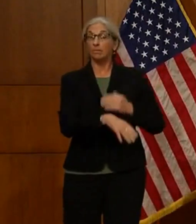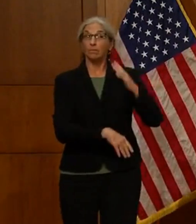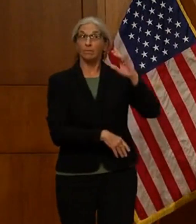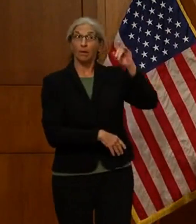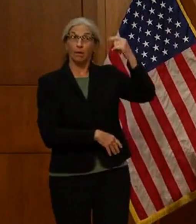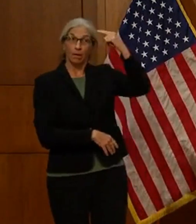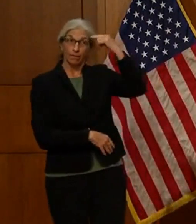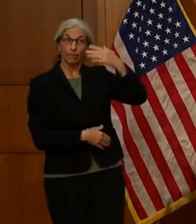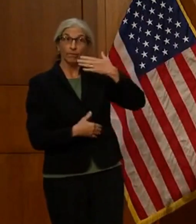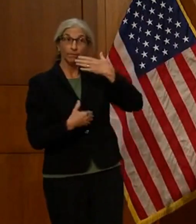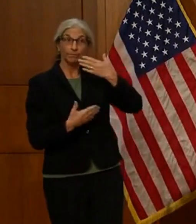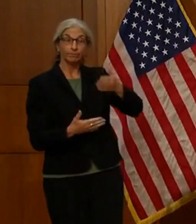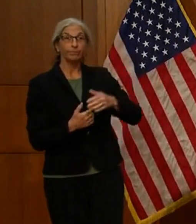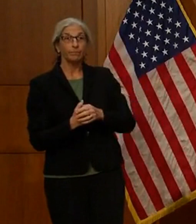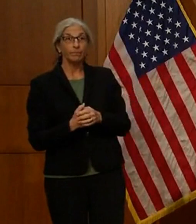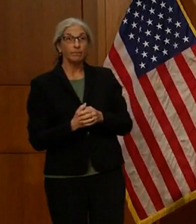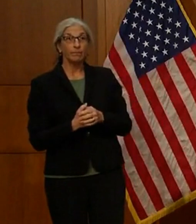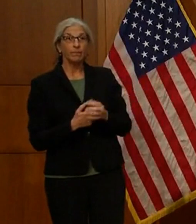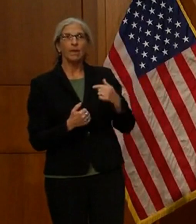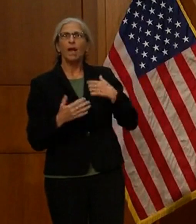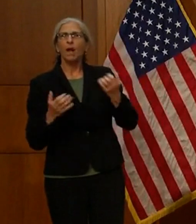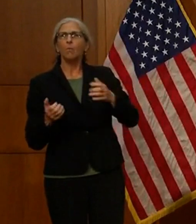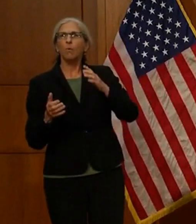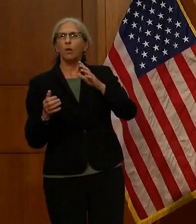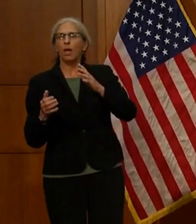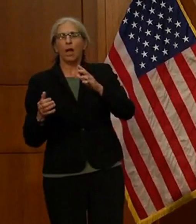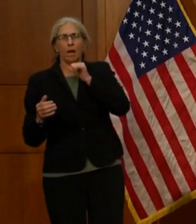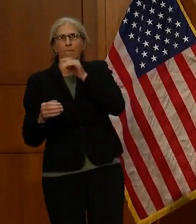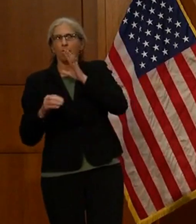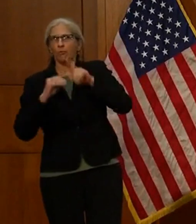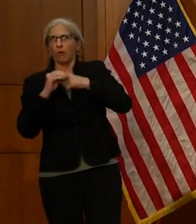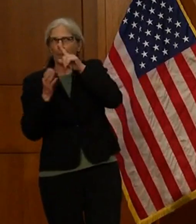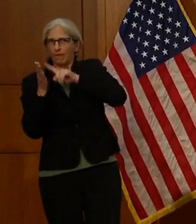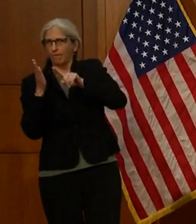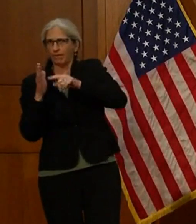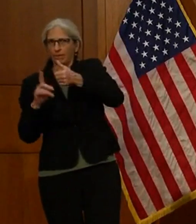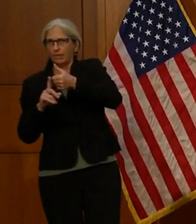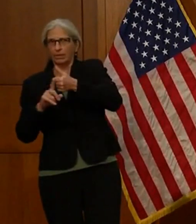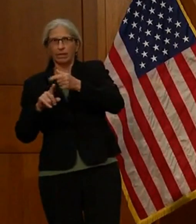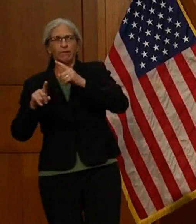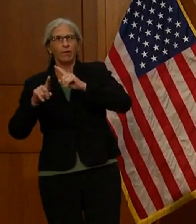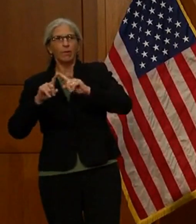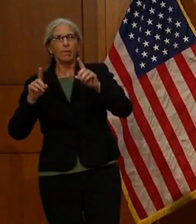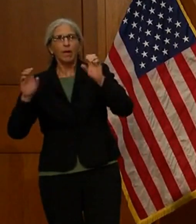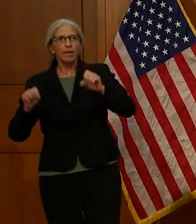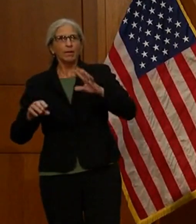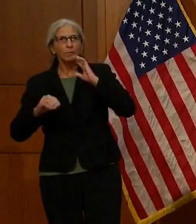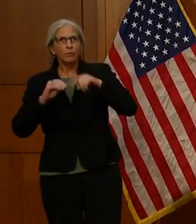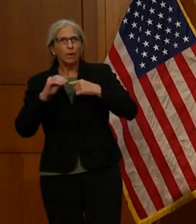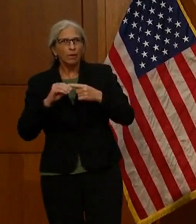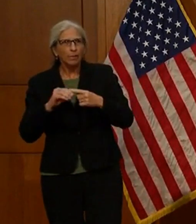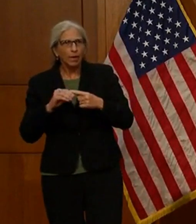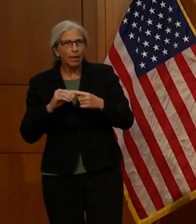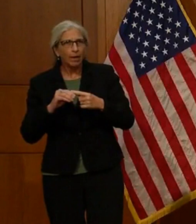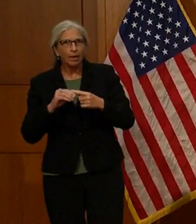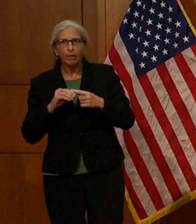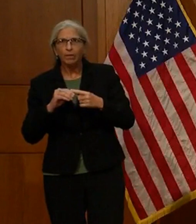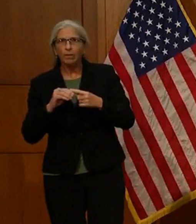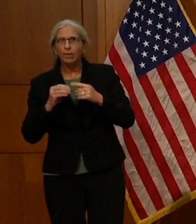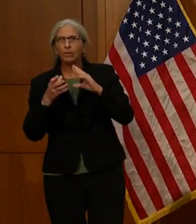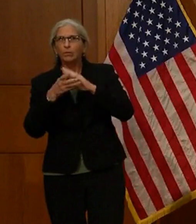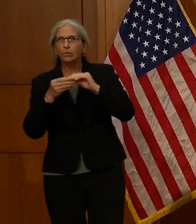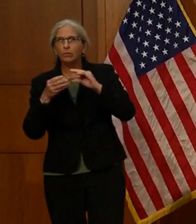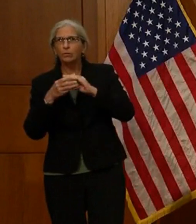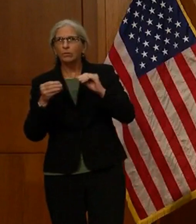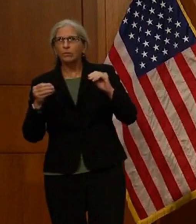Yes, thank you, Henry. I didn't want to talk about the investigation itself, but can you talk bigger picture about rhetoric that we've seen from your statement from your office today